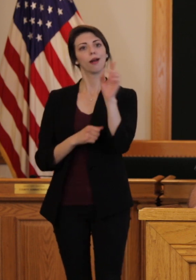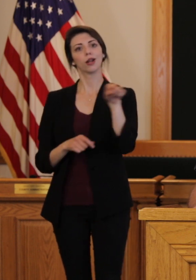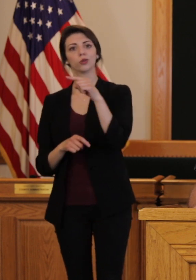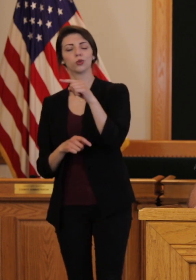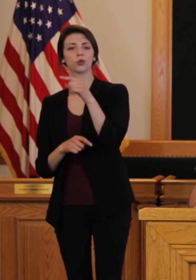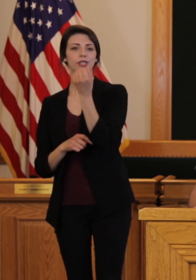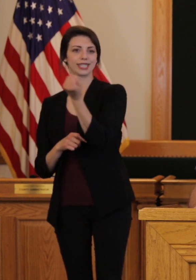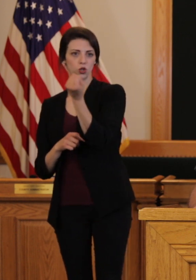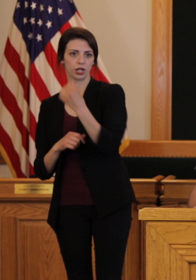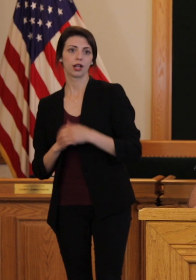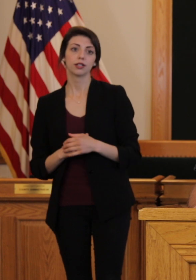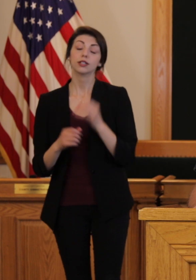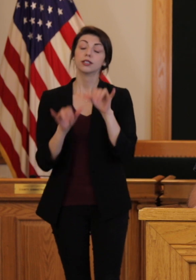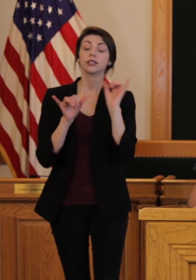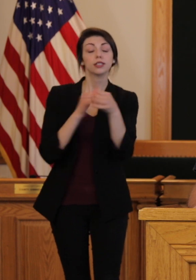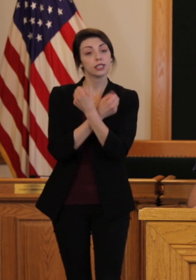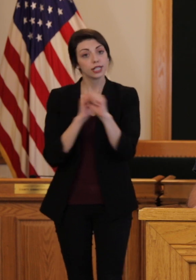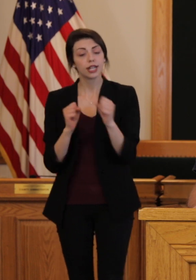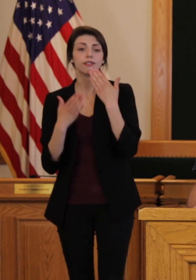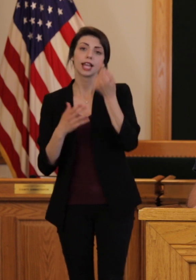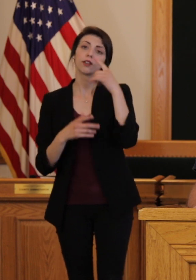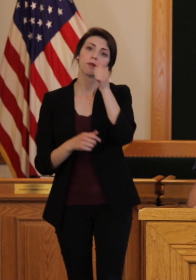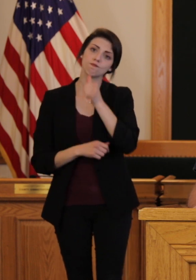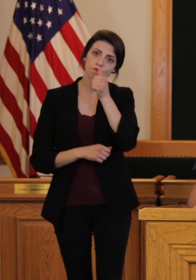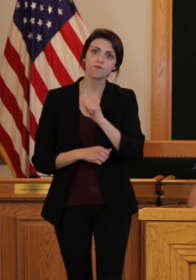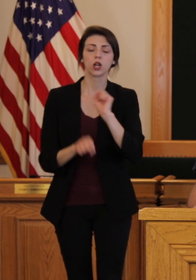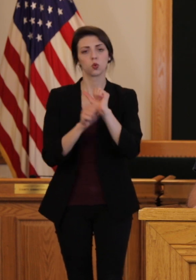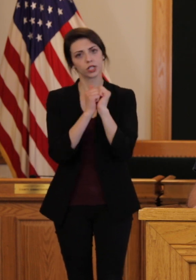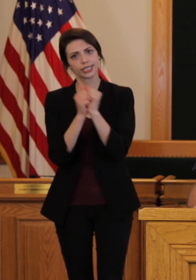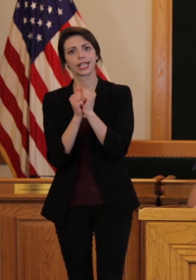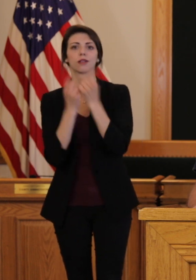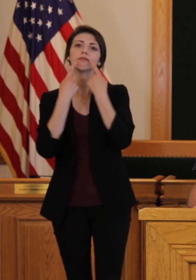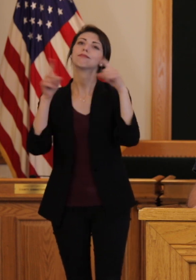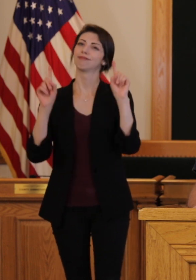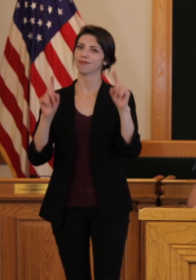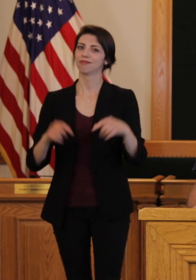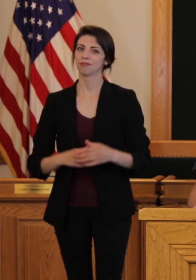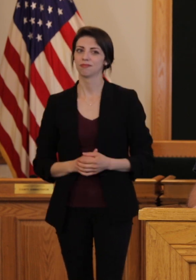you for your continued patience and cooperation over the past 3 months. It is making a difference.